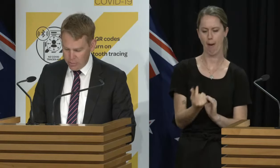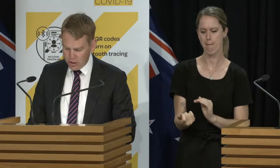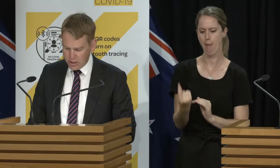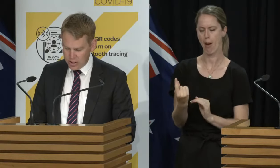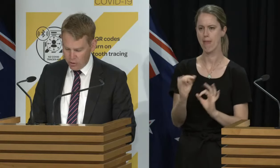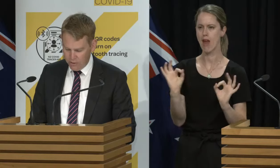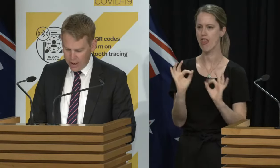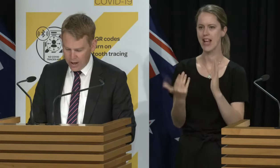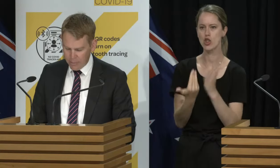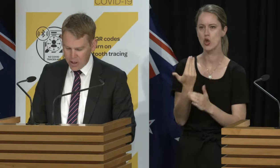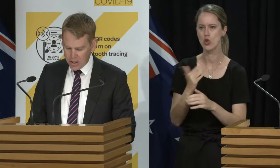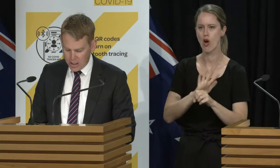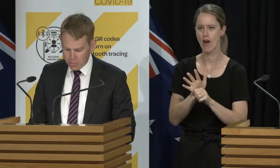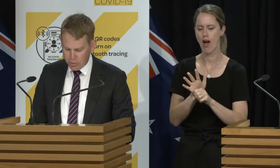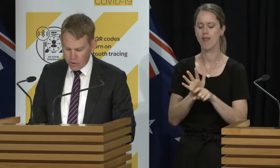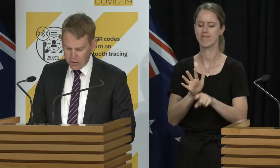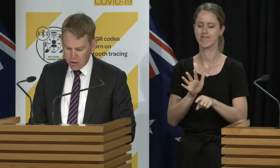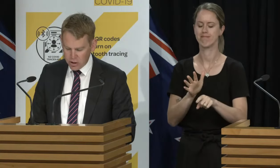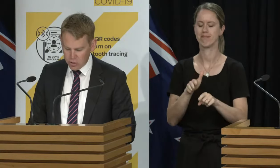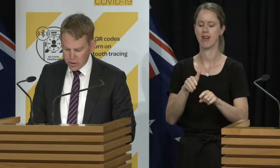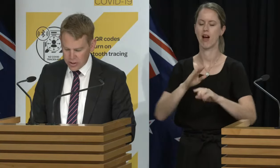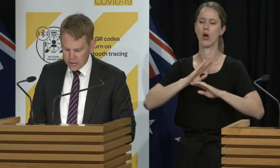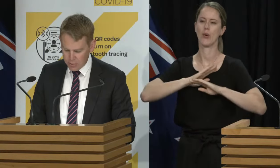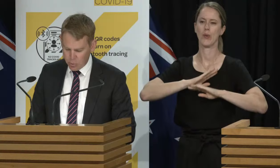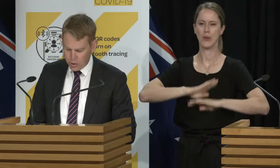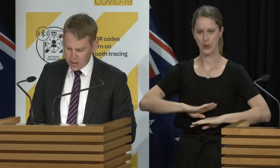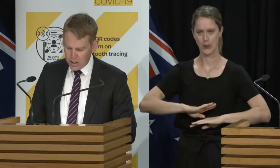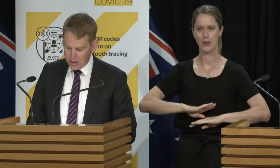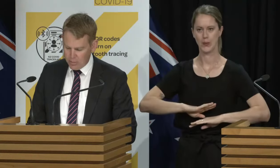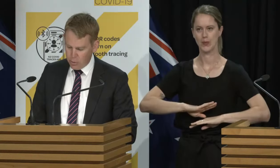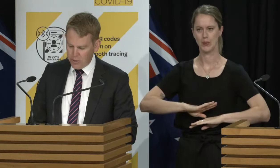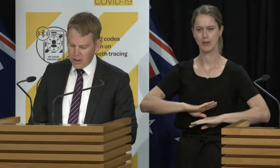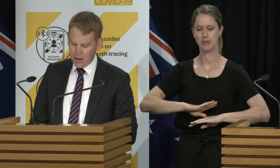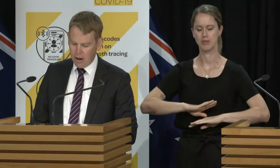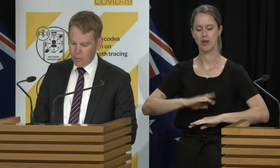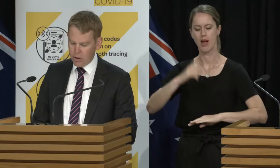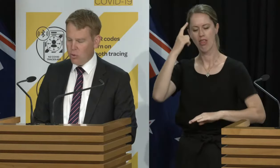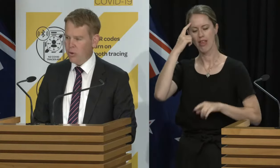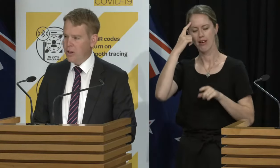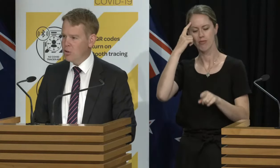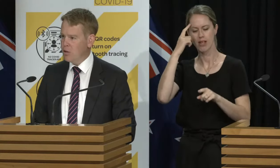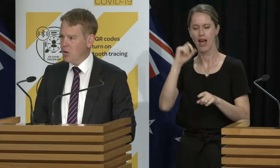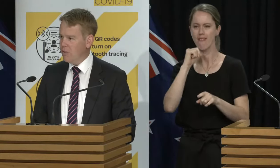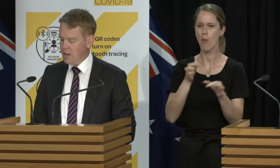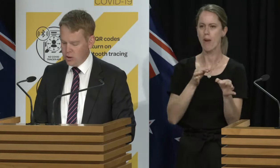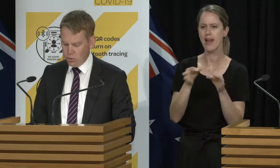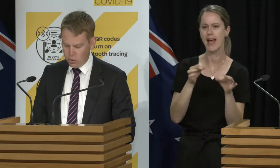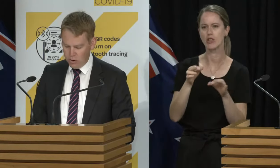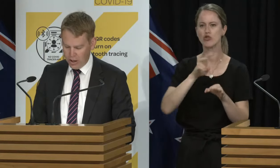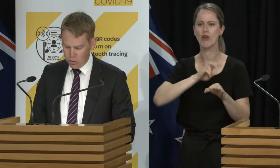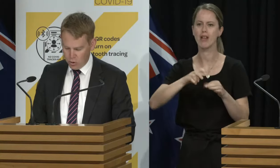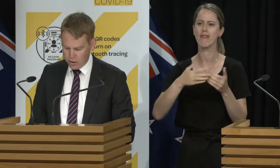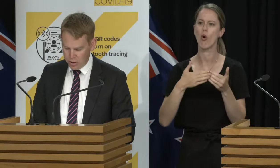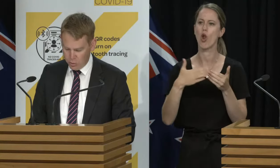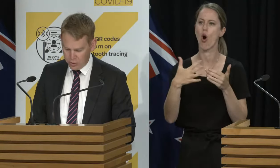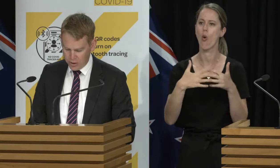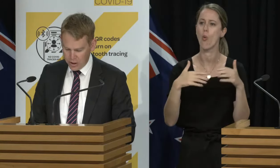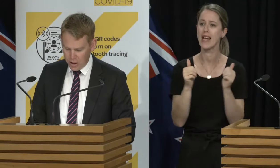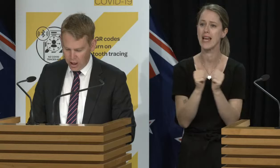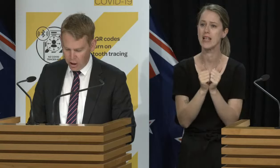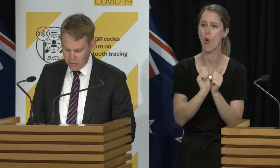the community so far, does provide reassurance at this point that people thinking about whether or not they should be travelling in or around Auckland